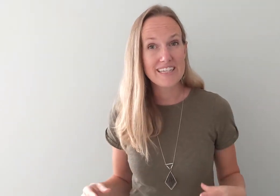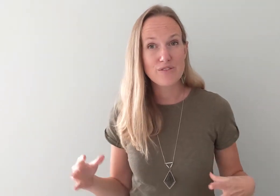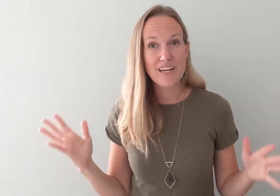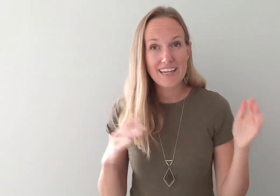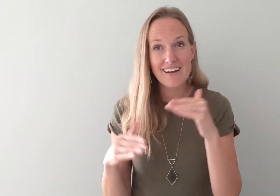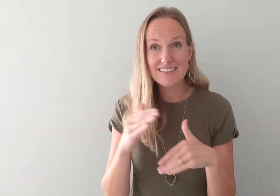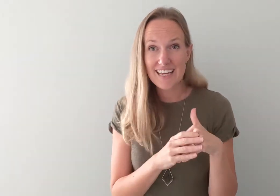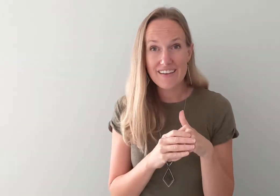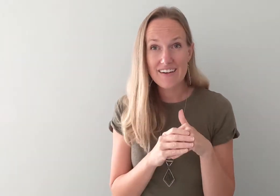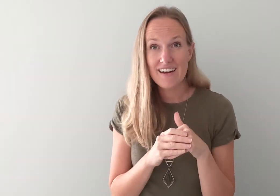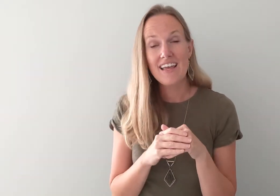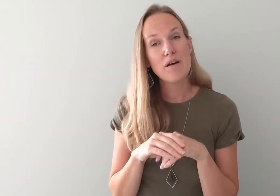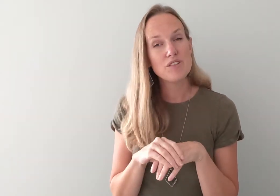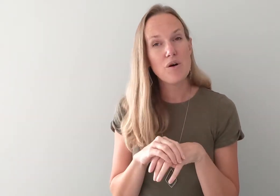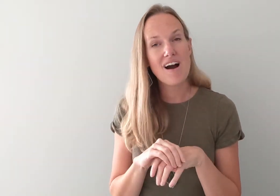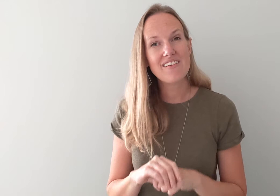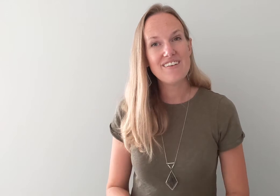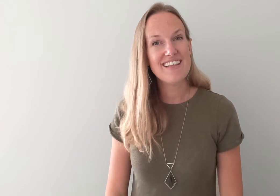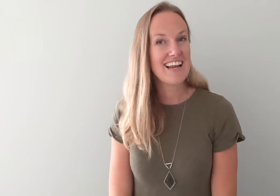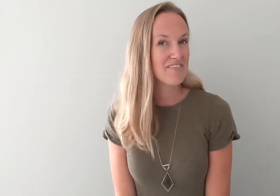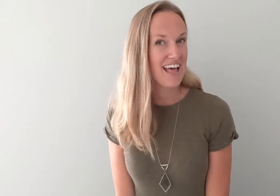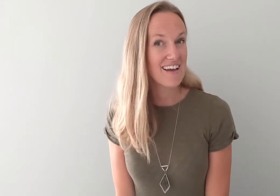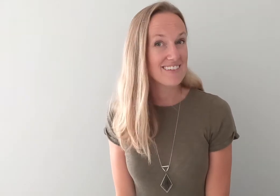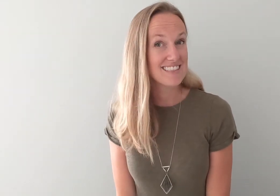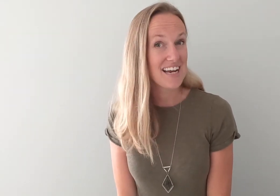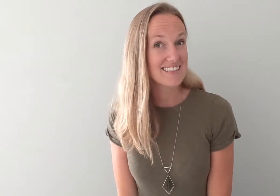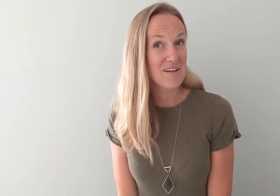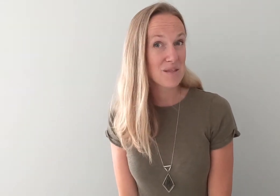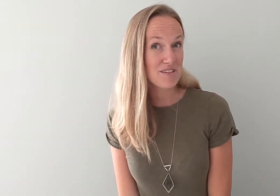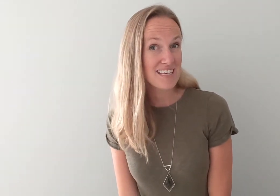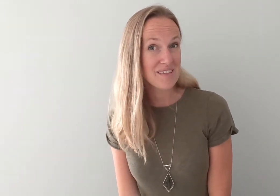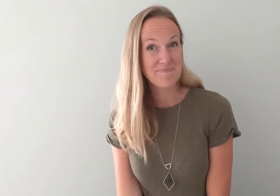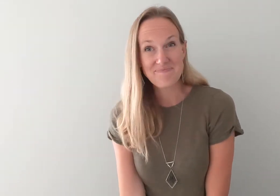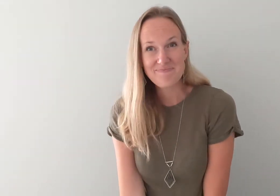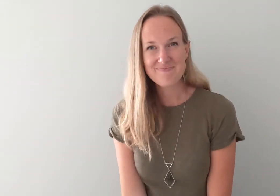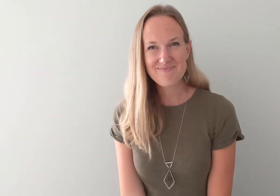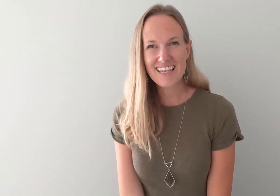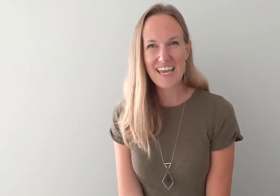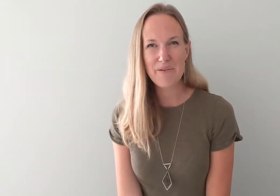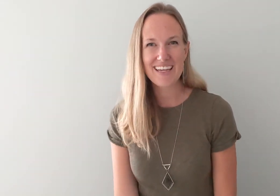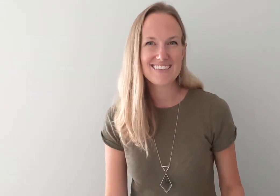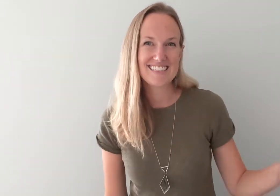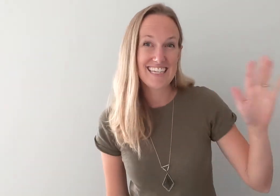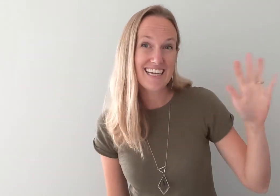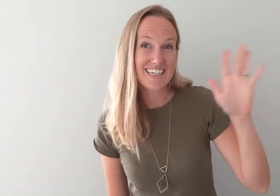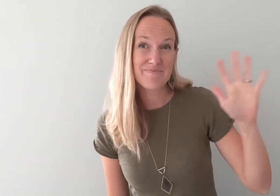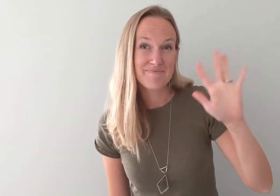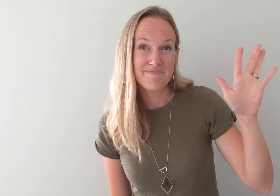4 days all together, and we'll do a walkthrough, and then after that, it's time to sign with the music. Can't wait. See you later.